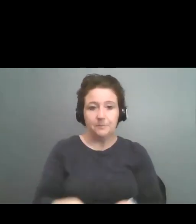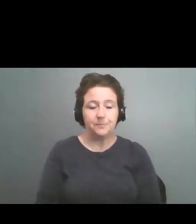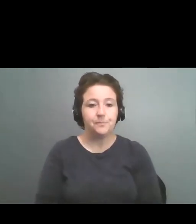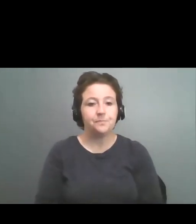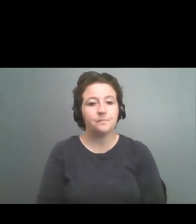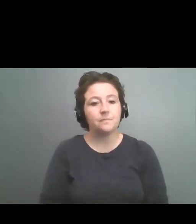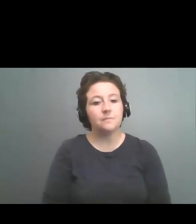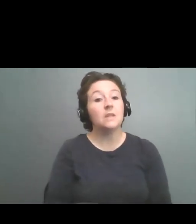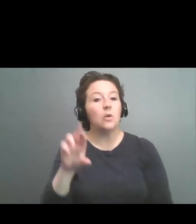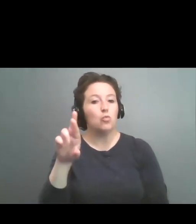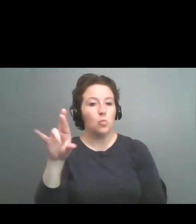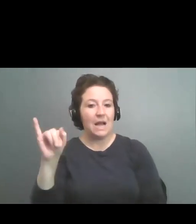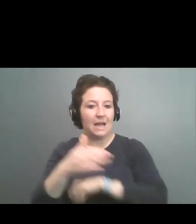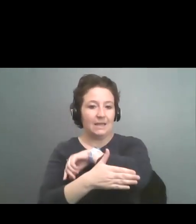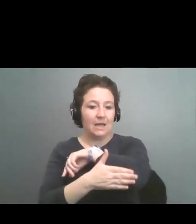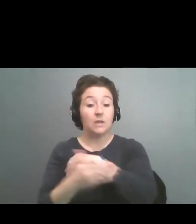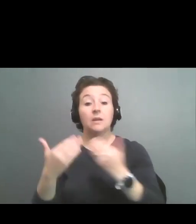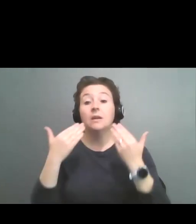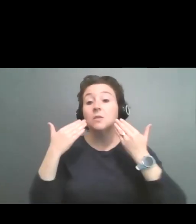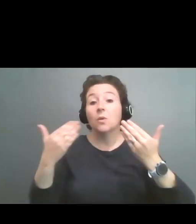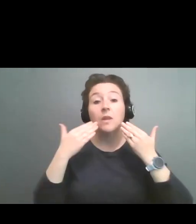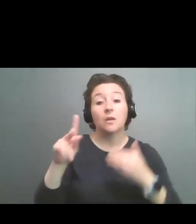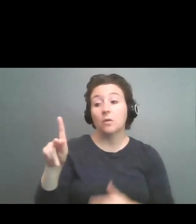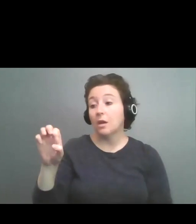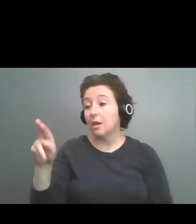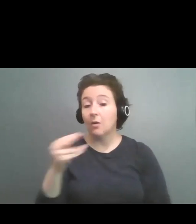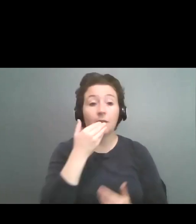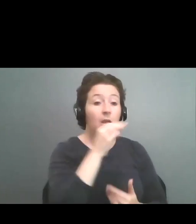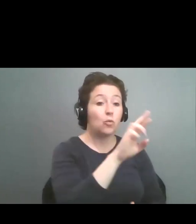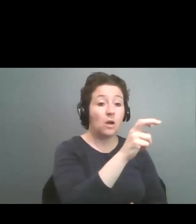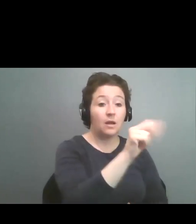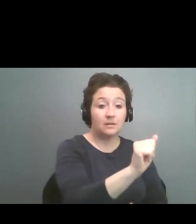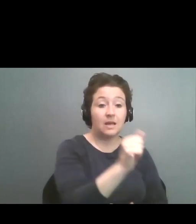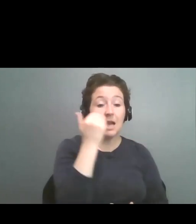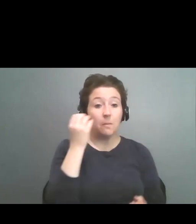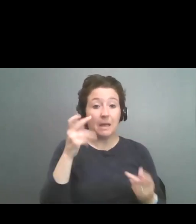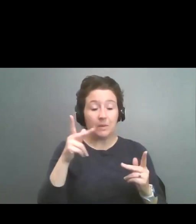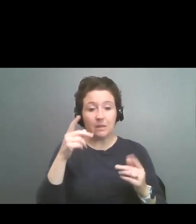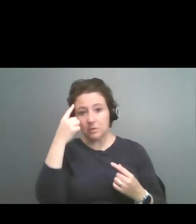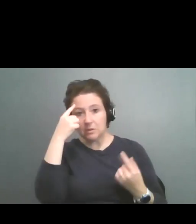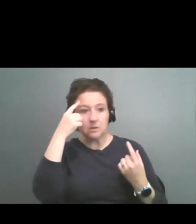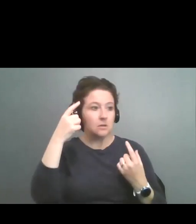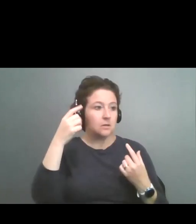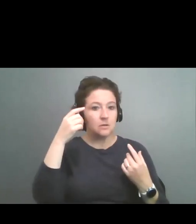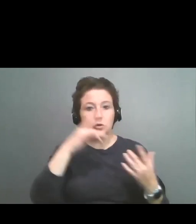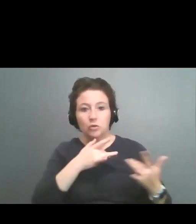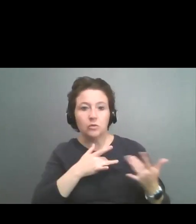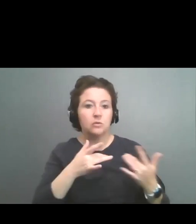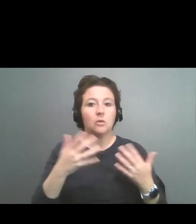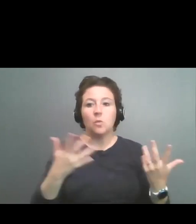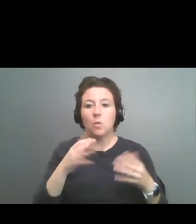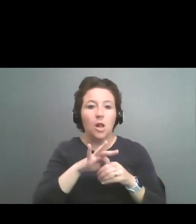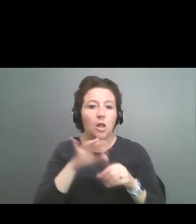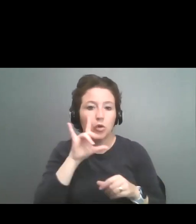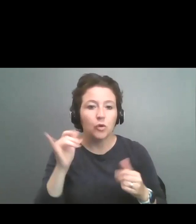So. Well, thank you both to Karen and Roxanna for joining us today. We know this topic is on the minds of Scott and Rock Island County residents, and so we